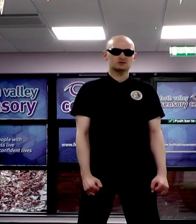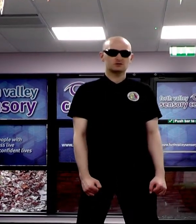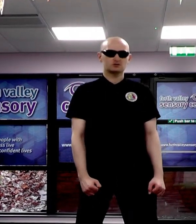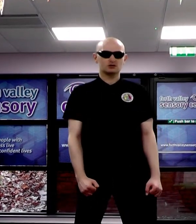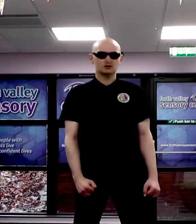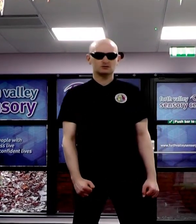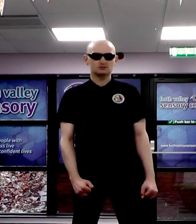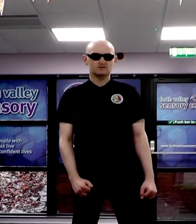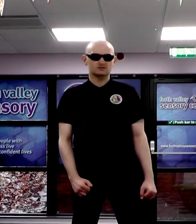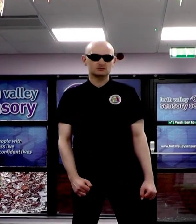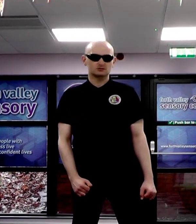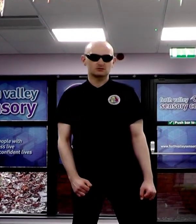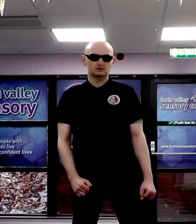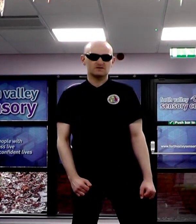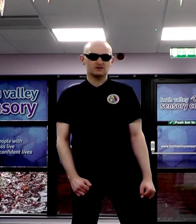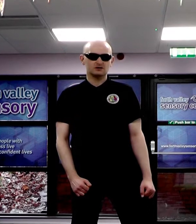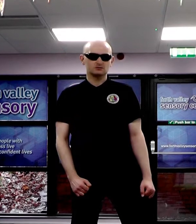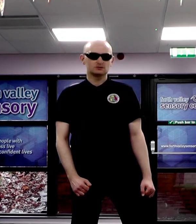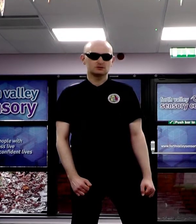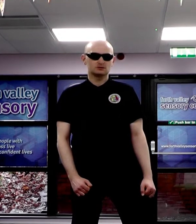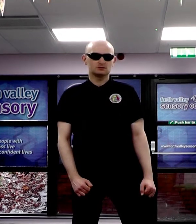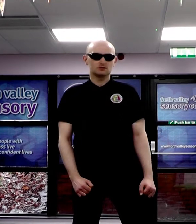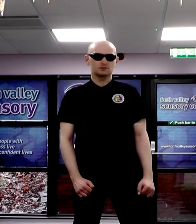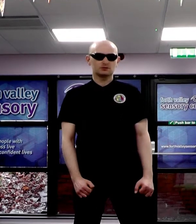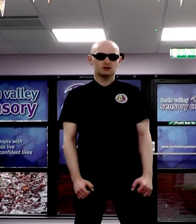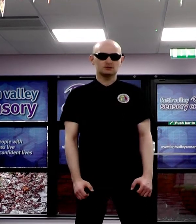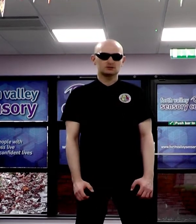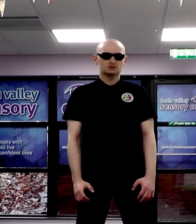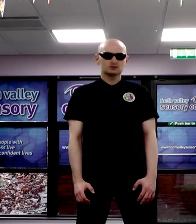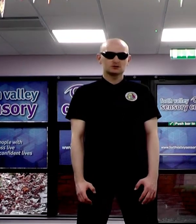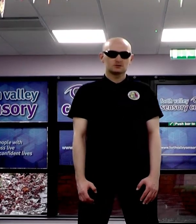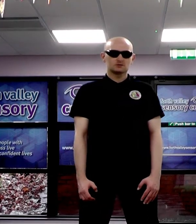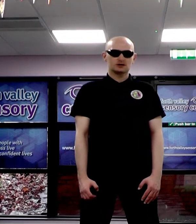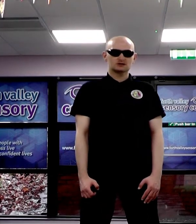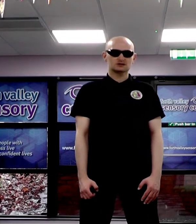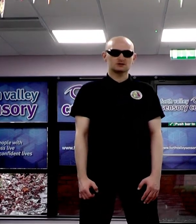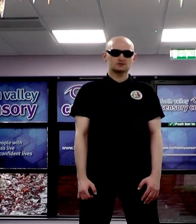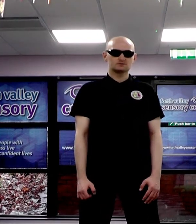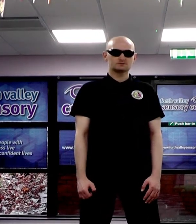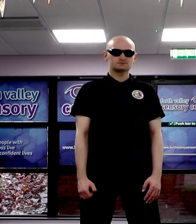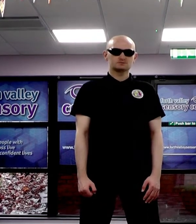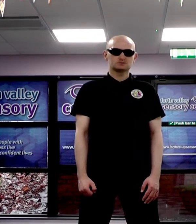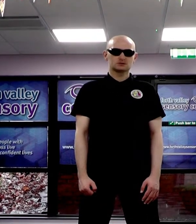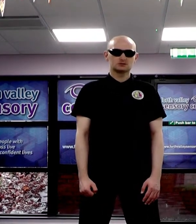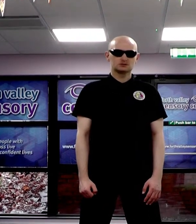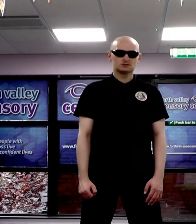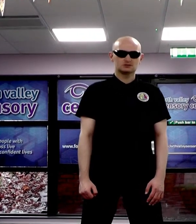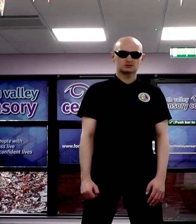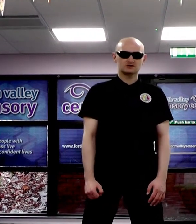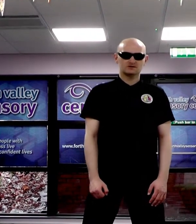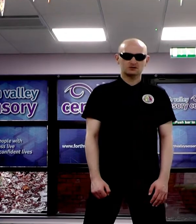the right, lift your left heel, plant, back to centre. Transfer to the